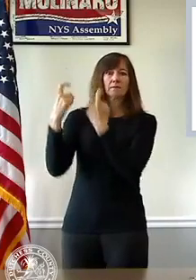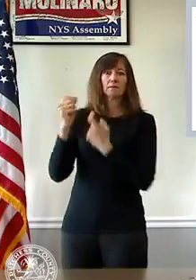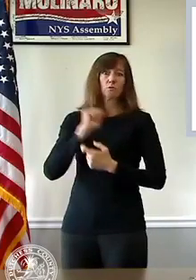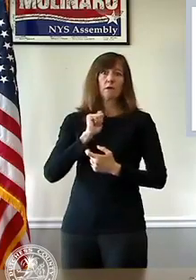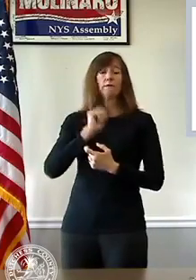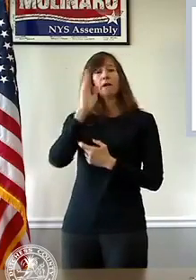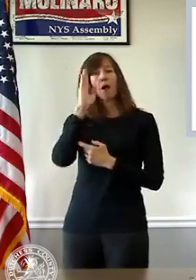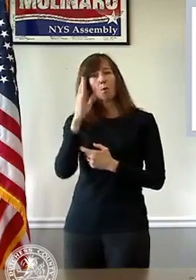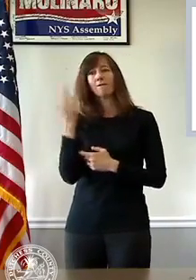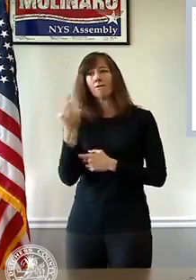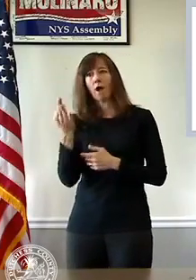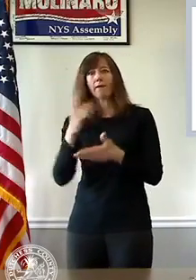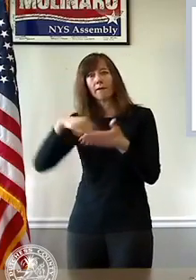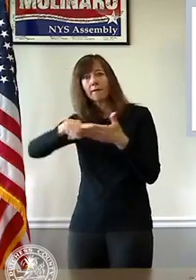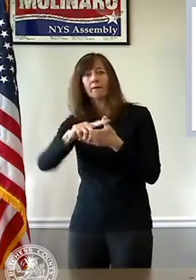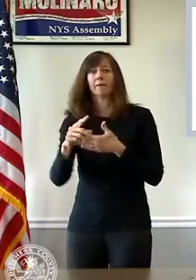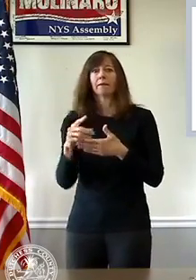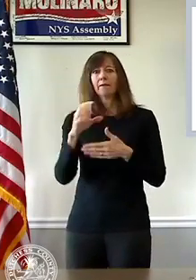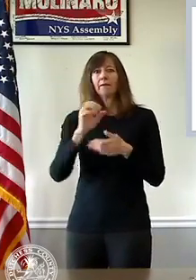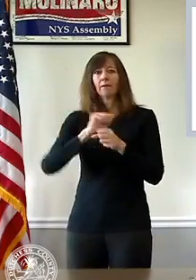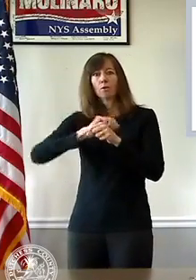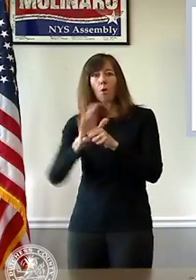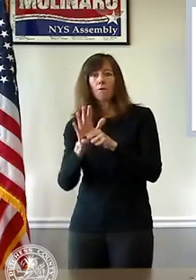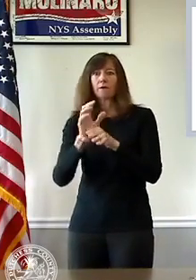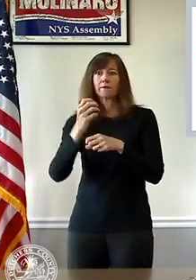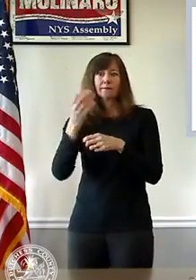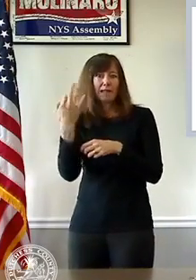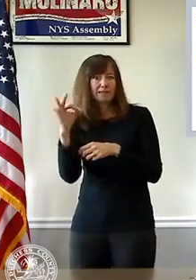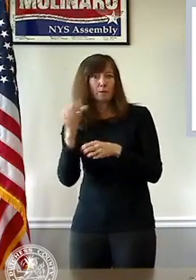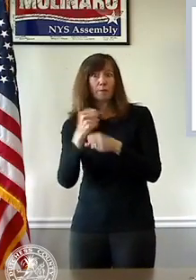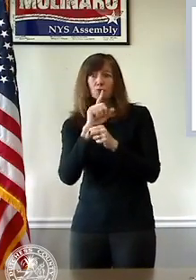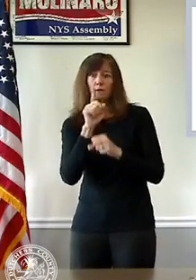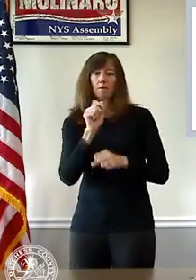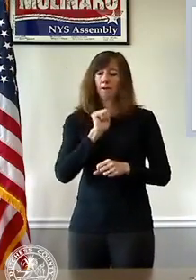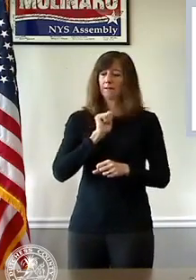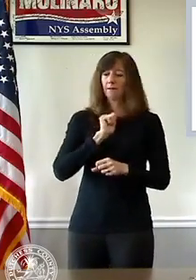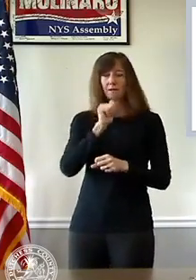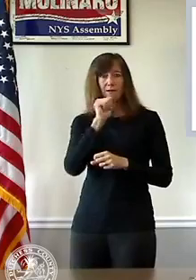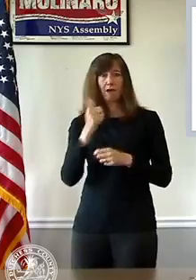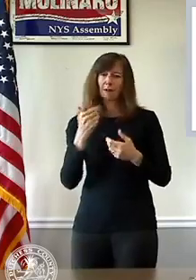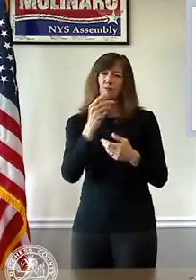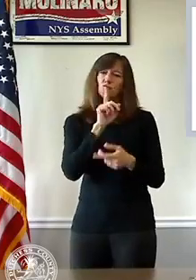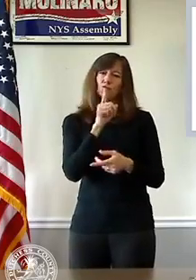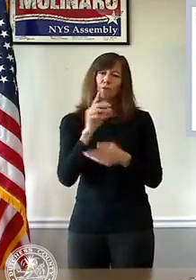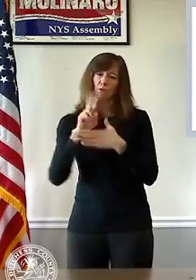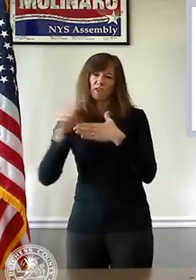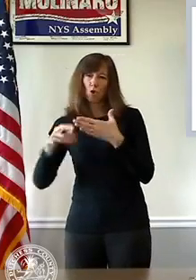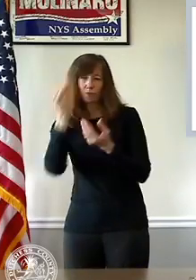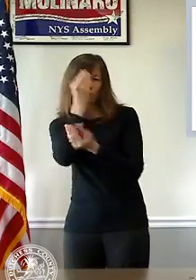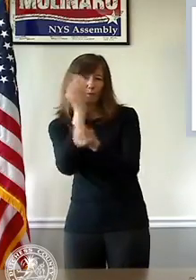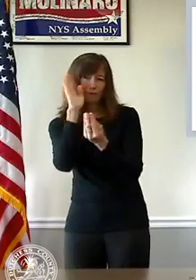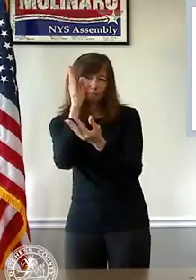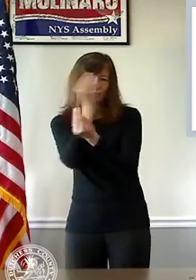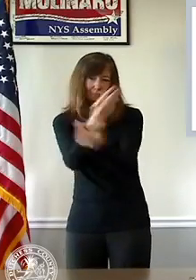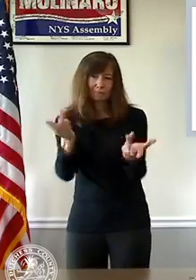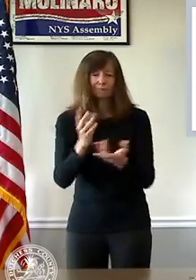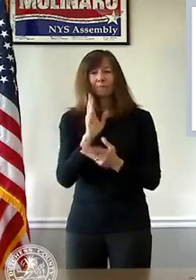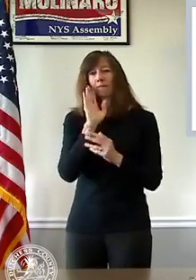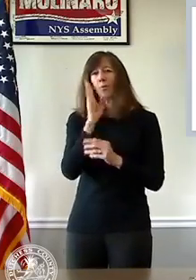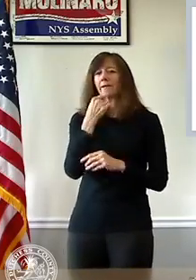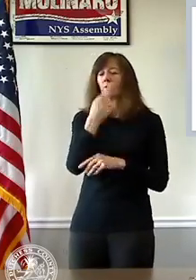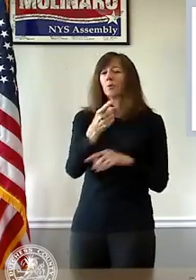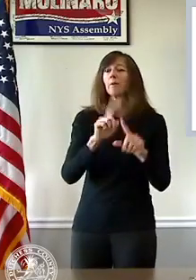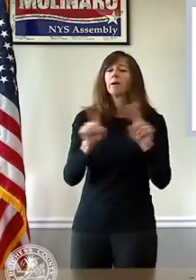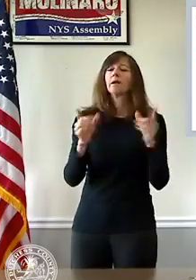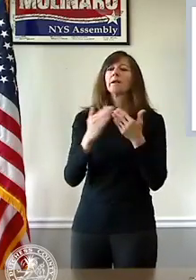sure someone will tell you what my results are. But my goal will be, and I encourage anyone who can't engage in that social distancing, if